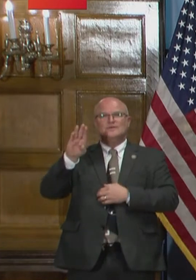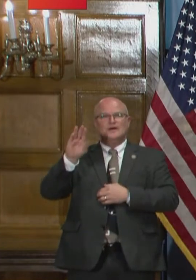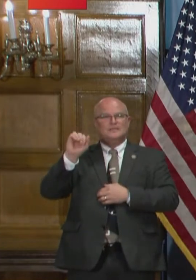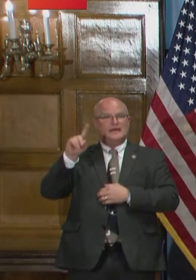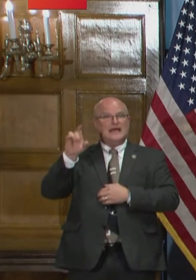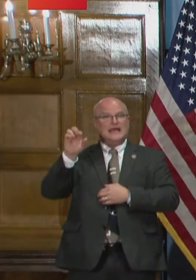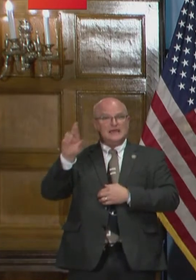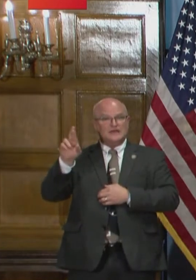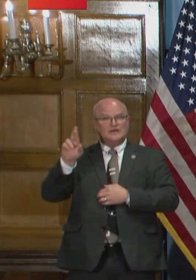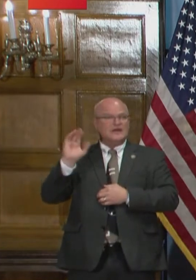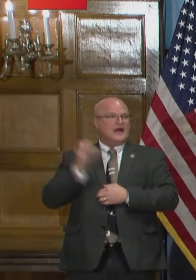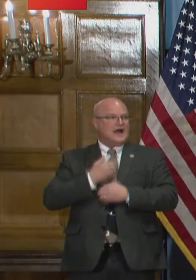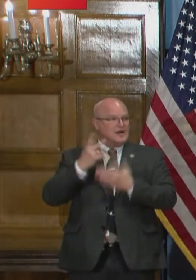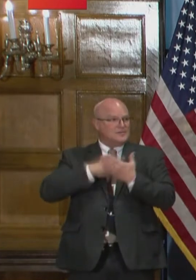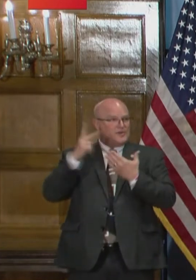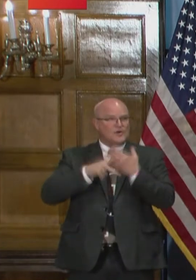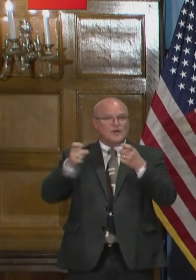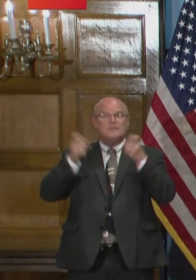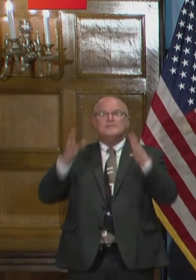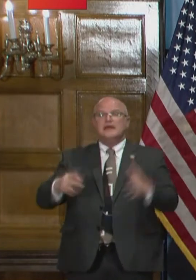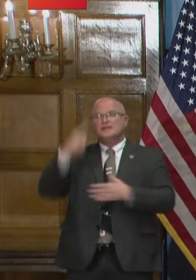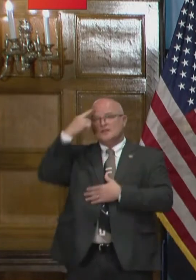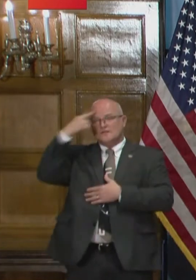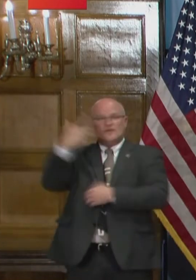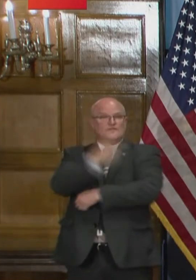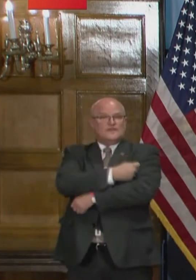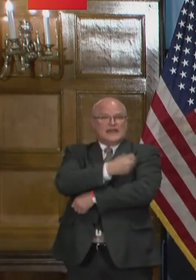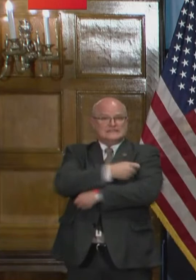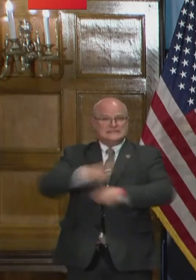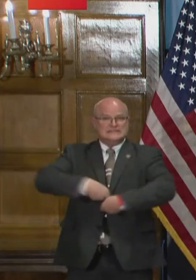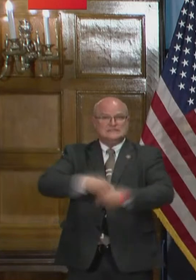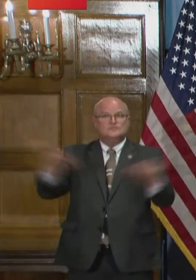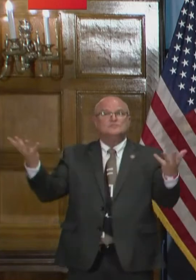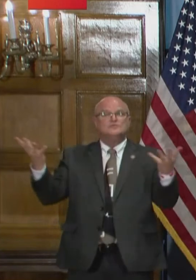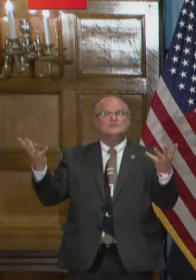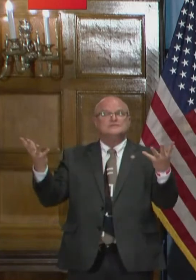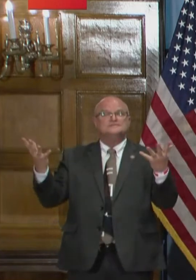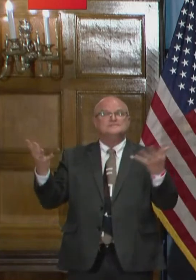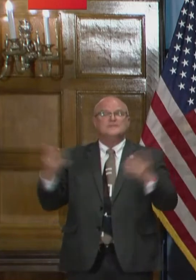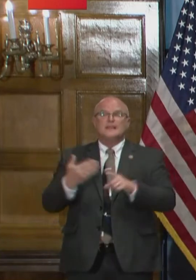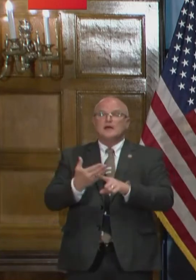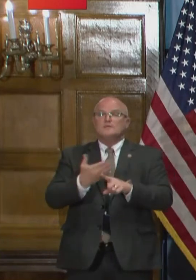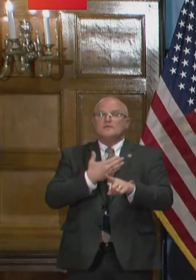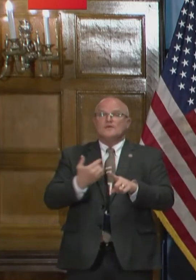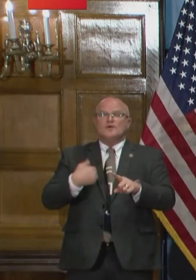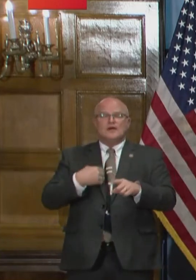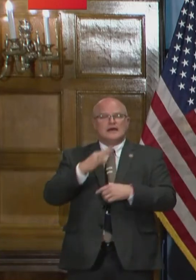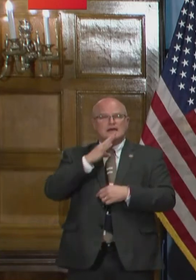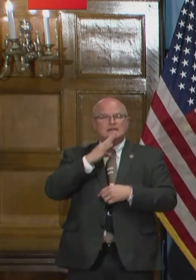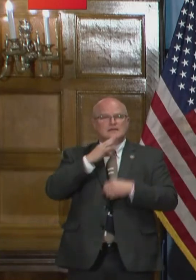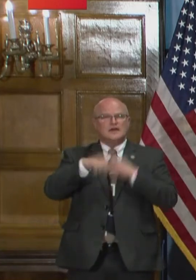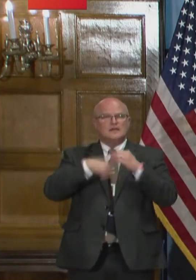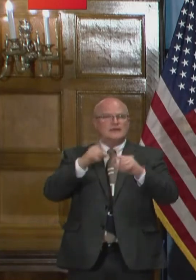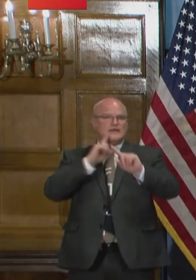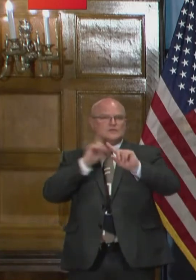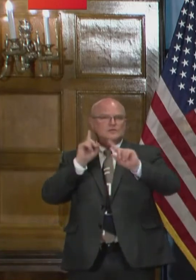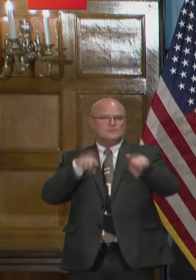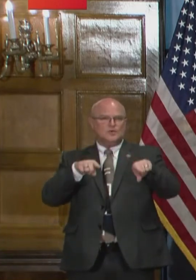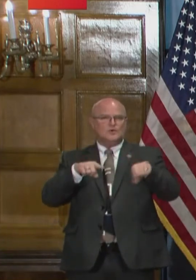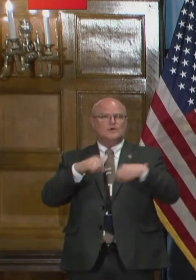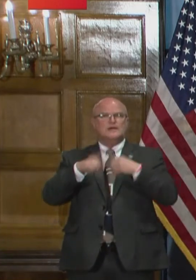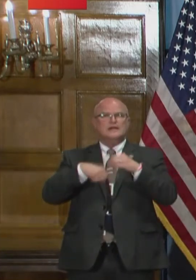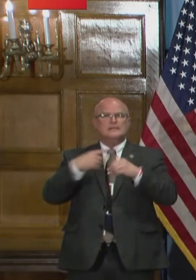who is our program manager for vaccine distribution. Before I go into our report